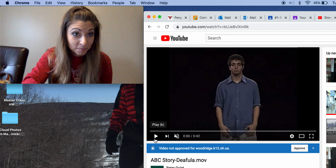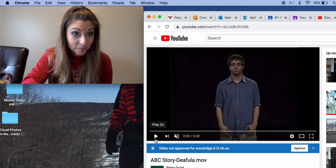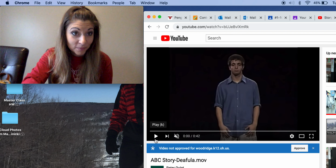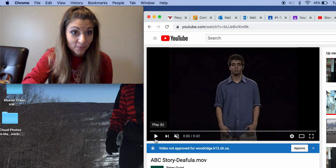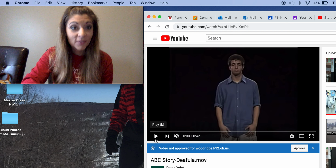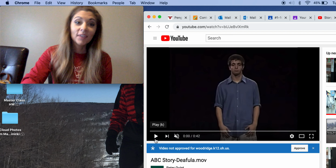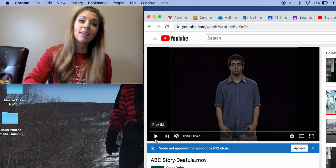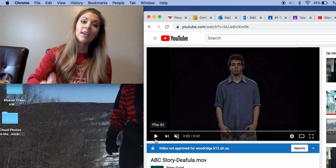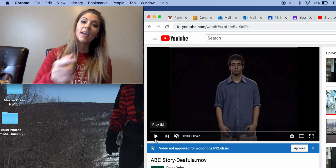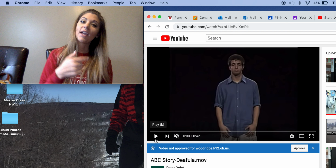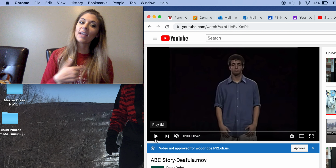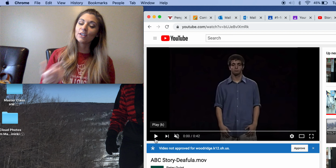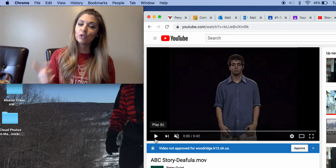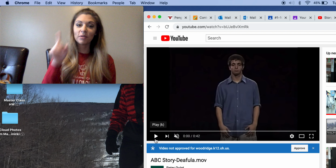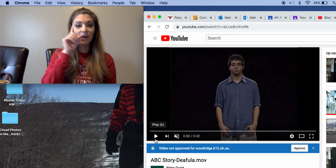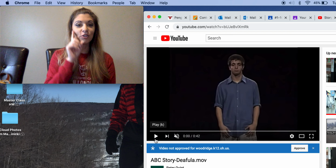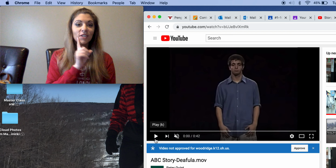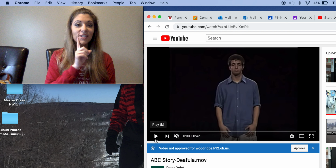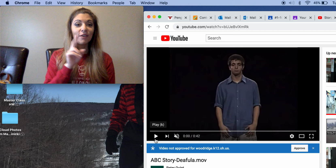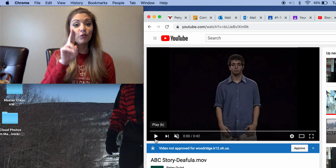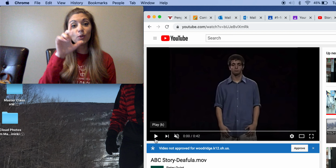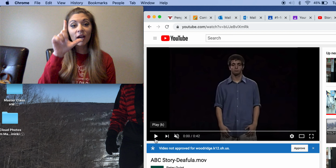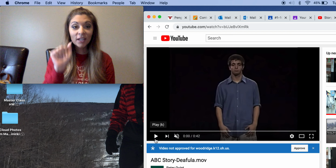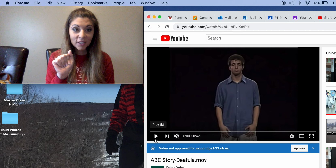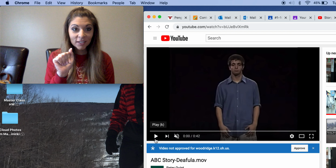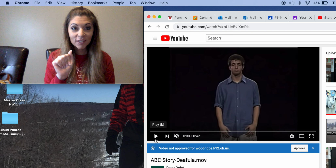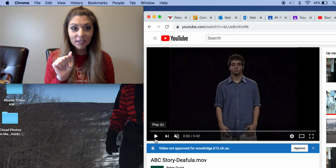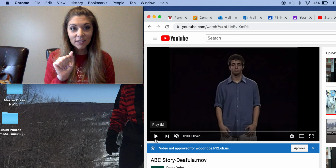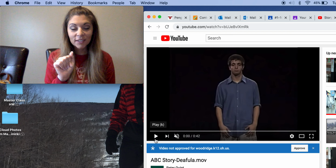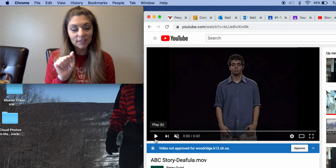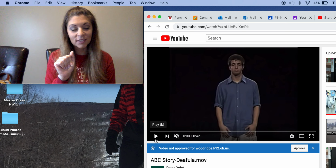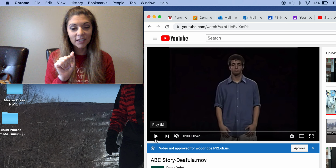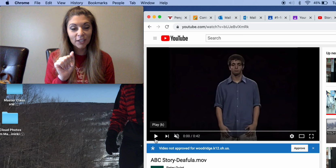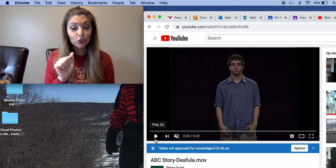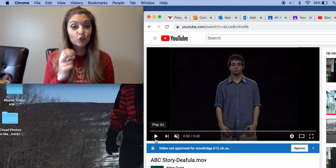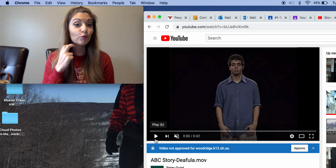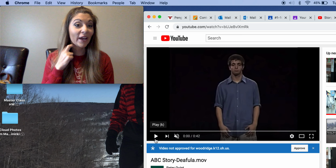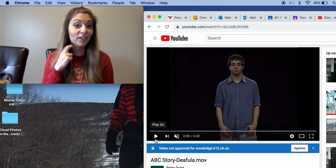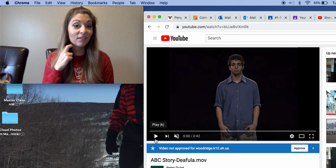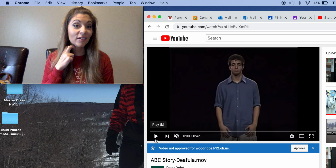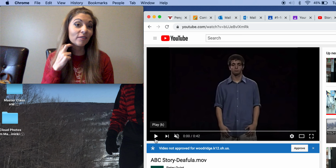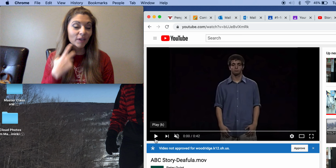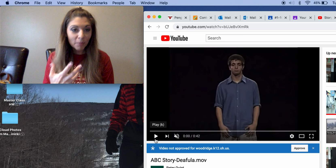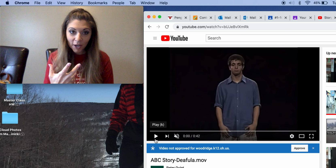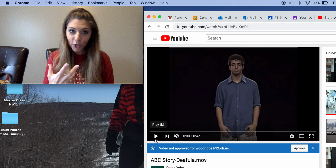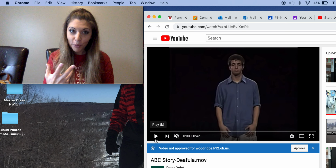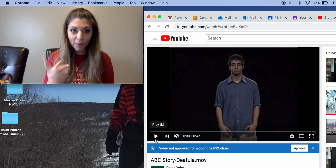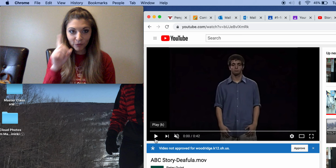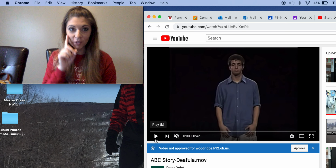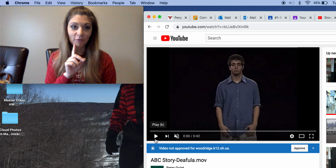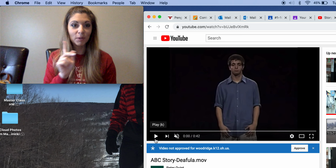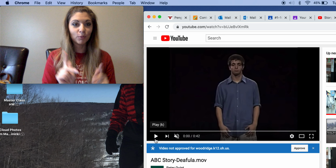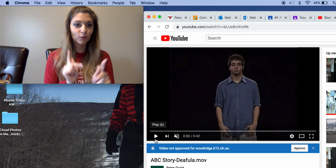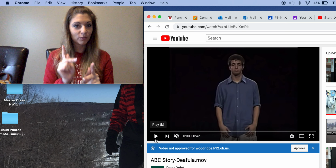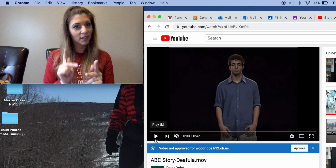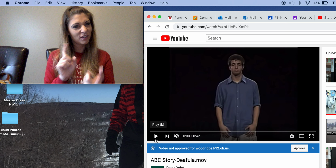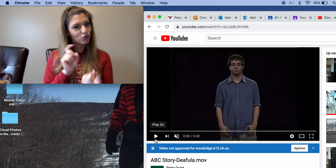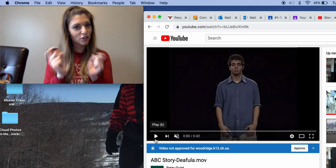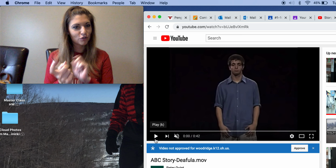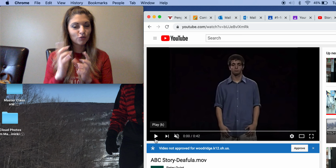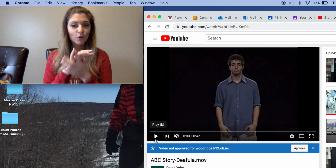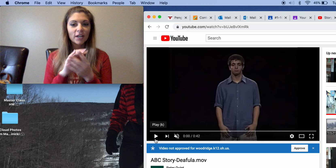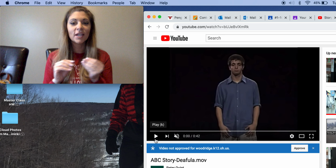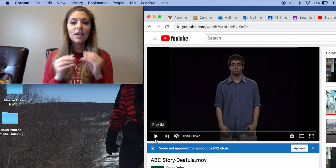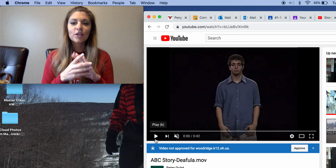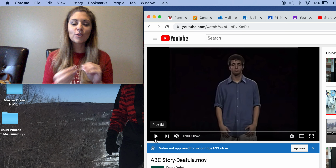Defula. And as you can imagine, Defula is like Dracula the vampire, but for deaf people.